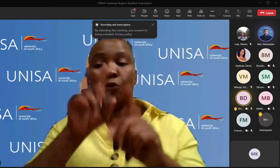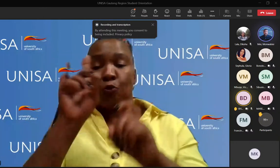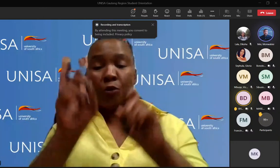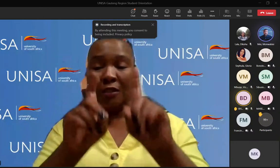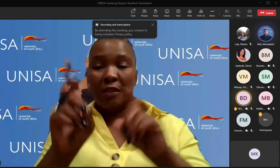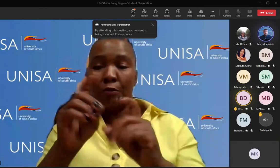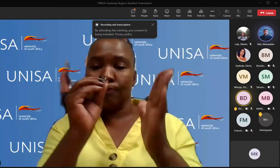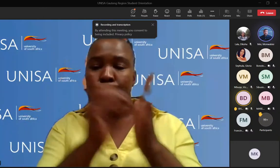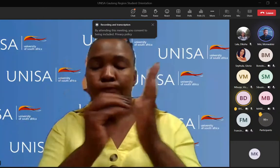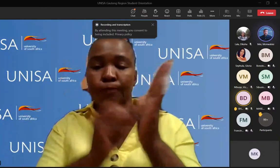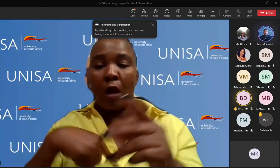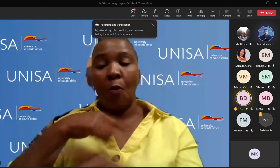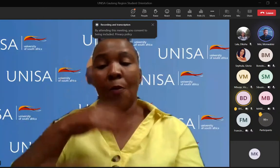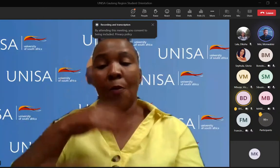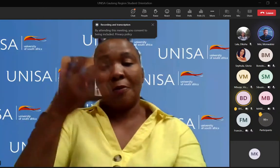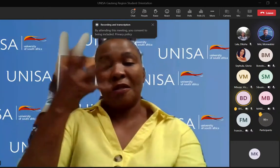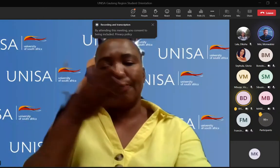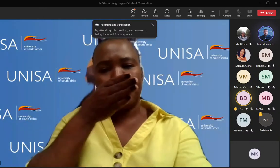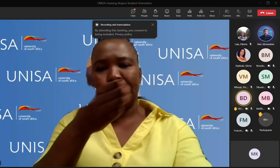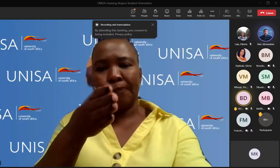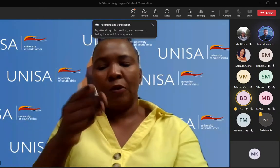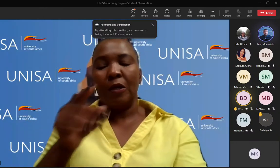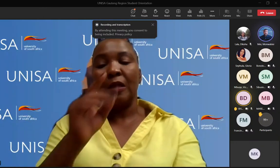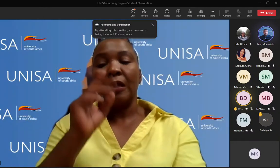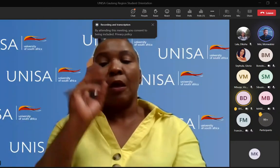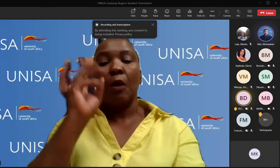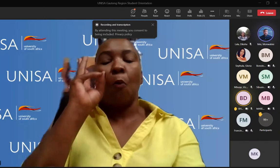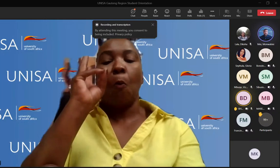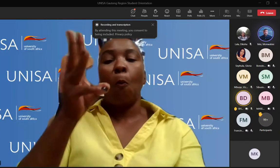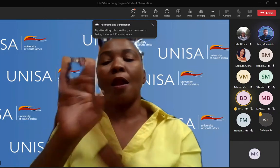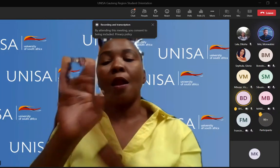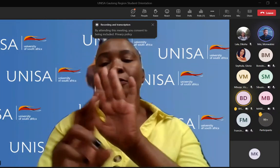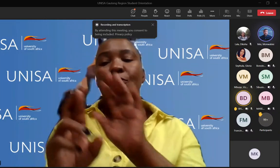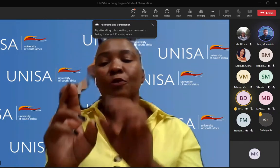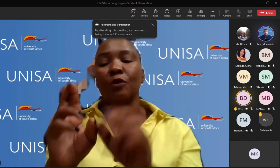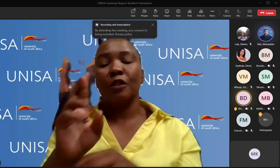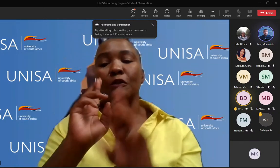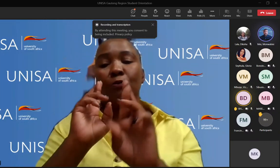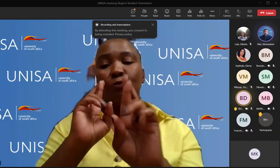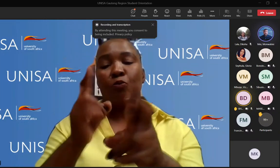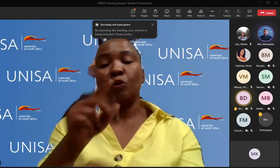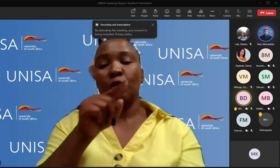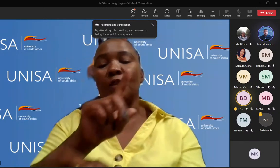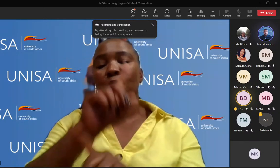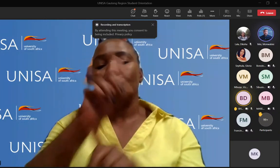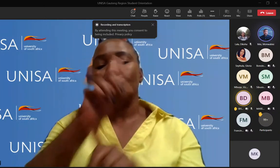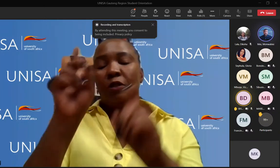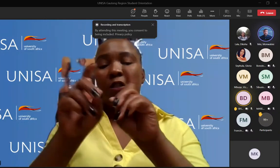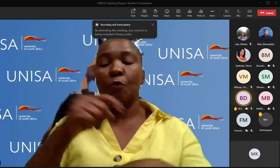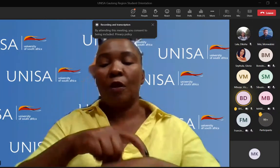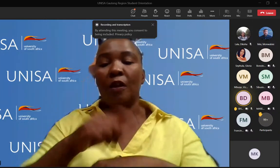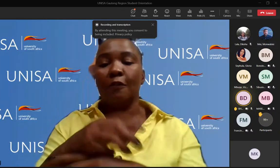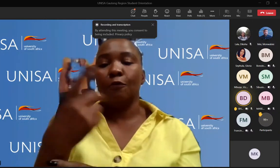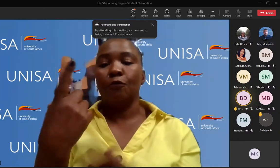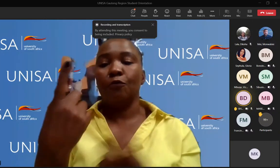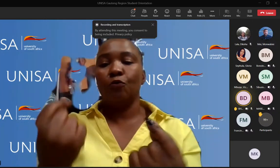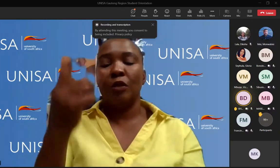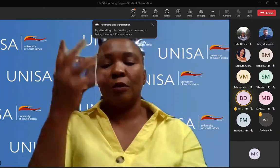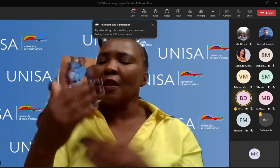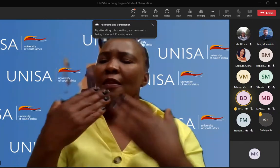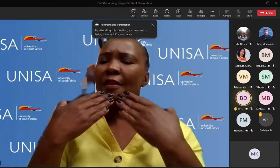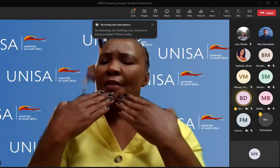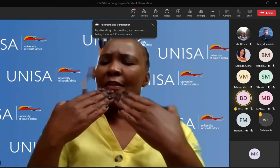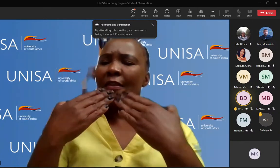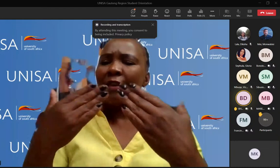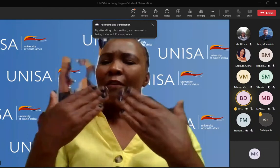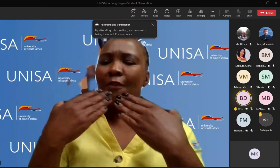down our presenters are here they will respond to that question when they're doing their presentation thank you thank you